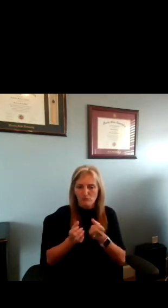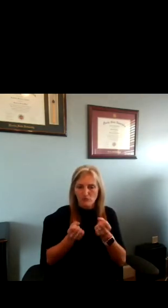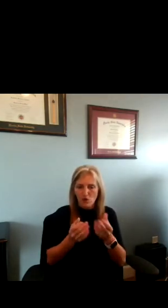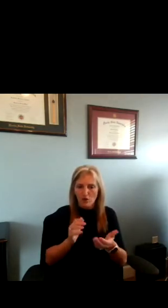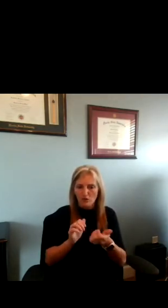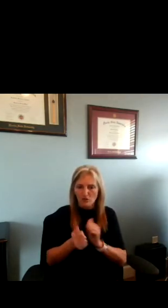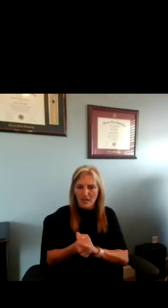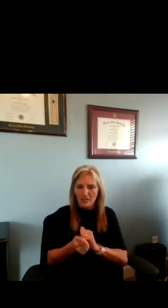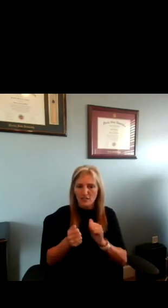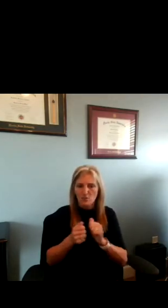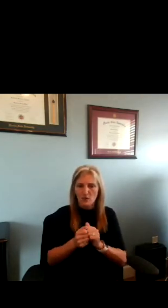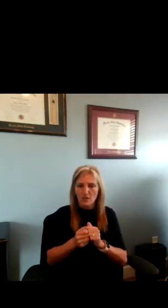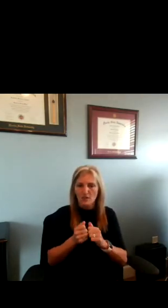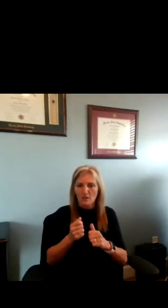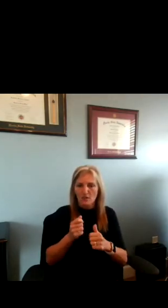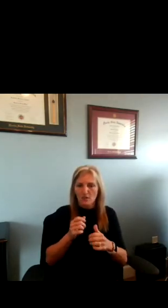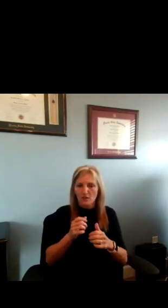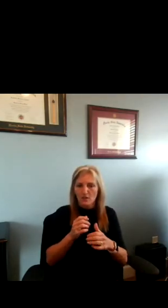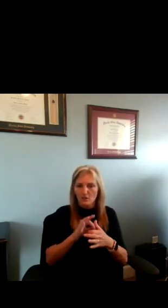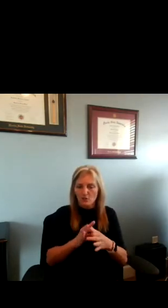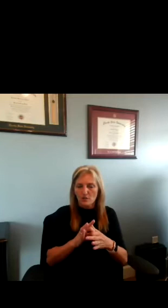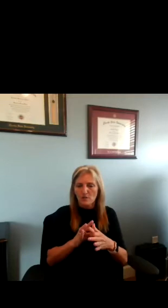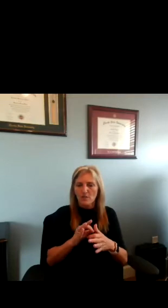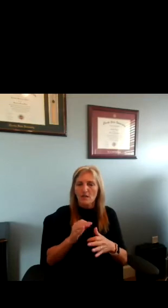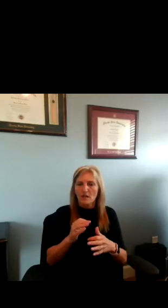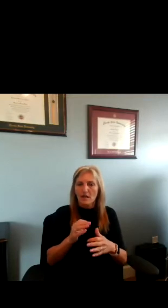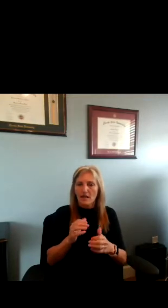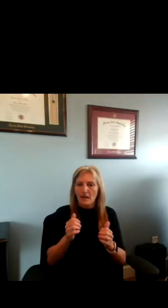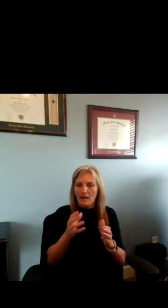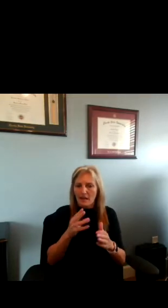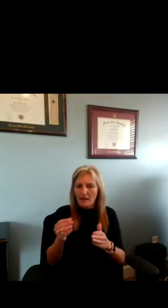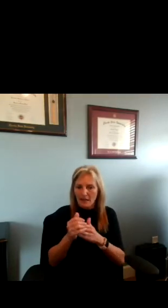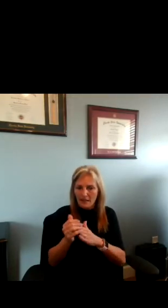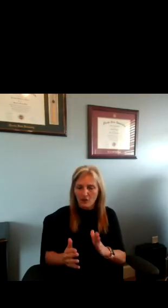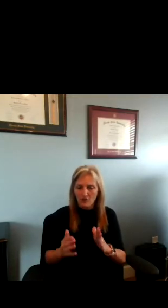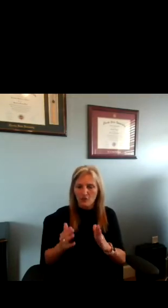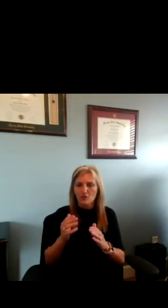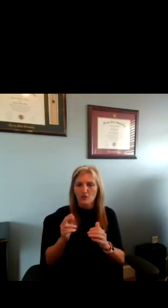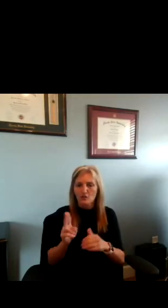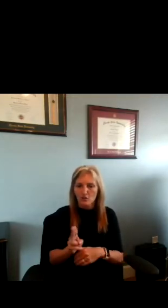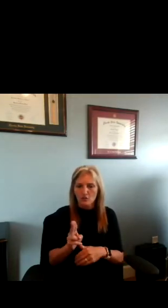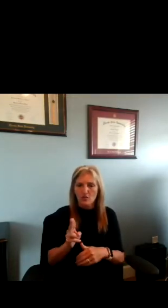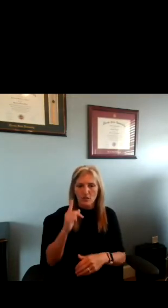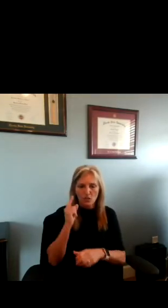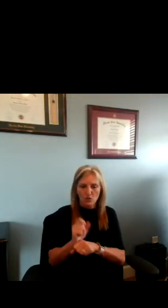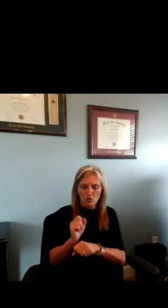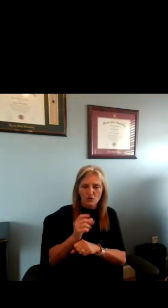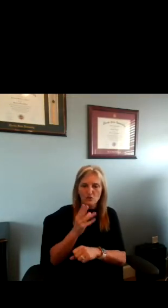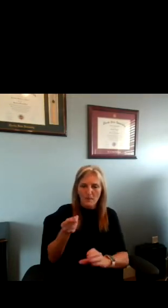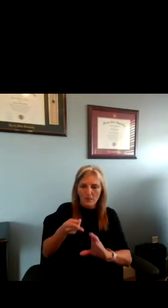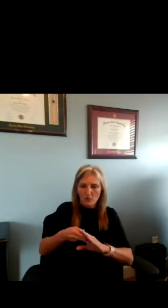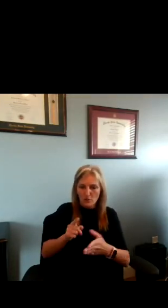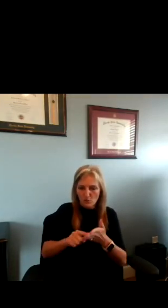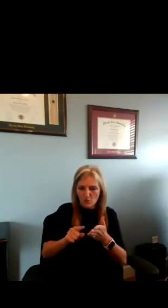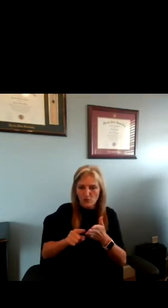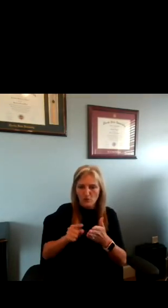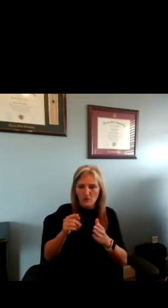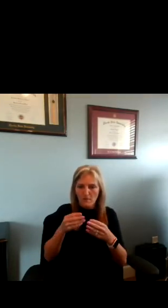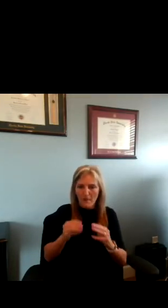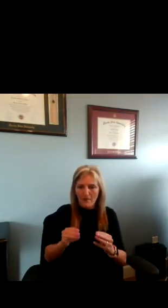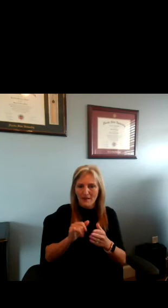in partnership with correctional leaders through the use of traditional and participatory research methods that center